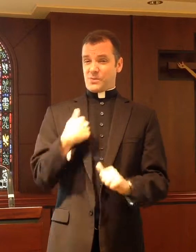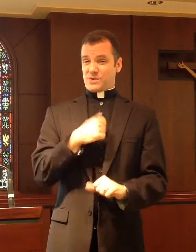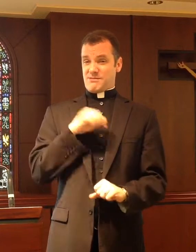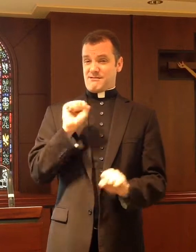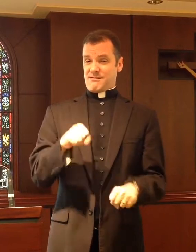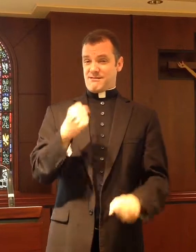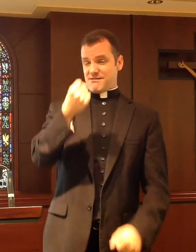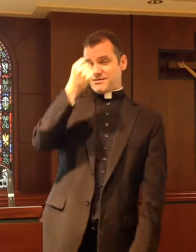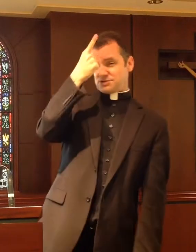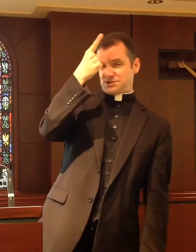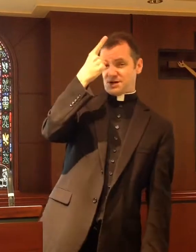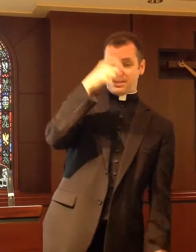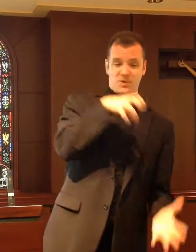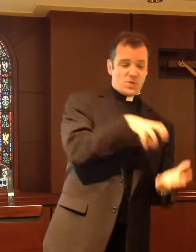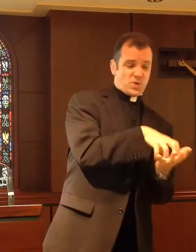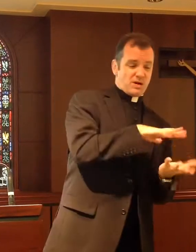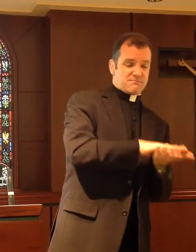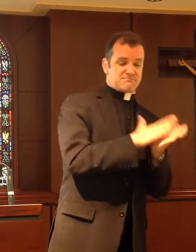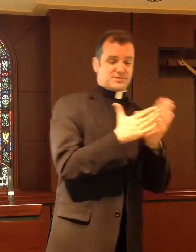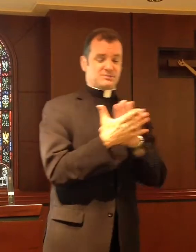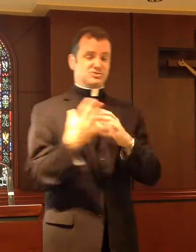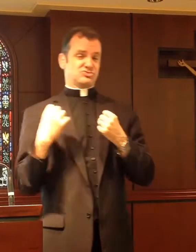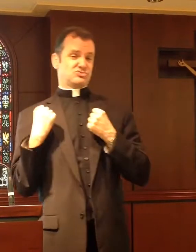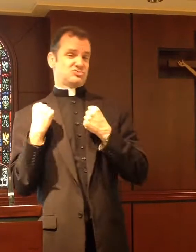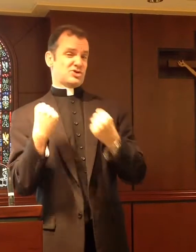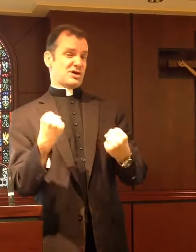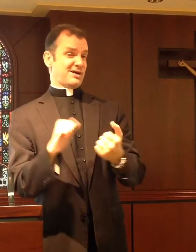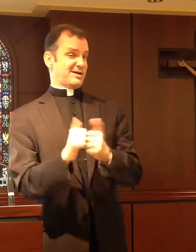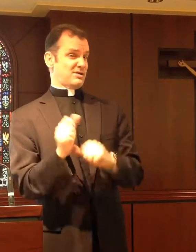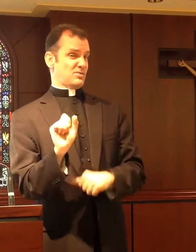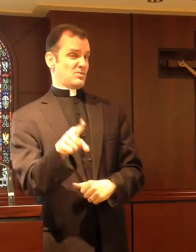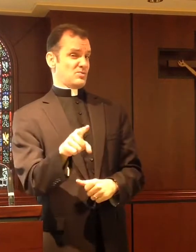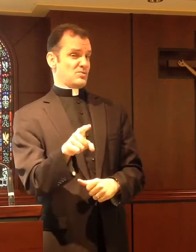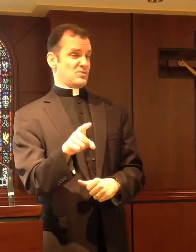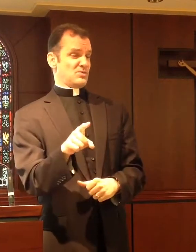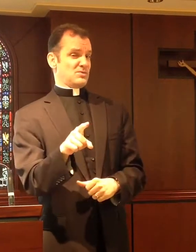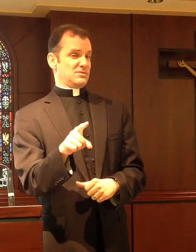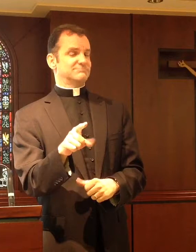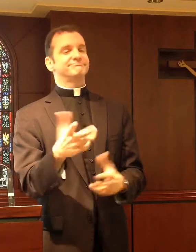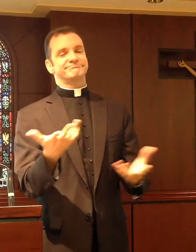the Eucharist, without receiving it every Sunday? How can weakness become strong?